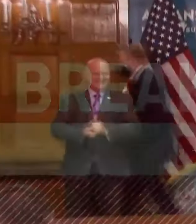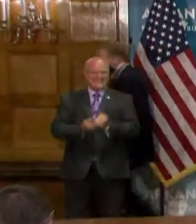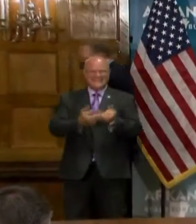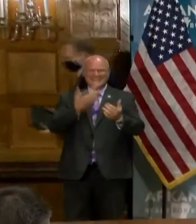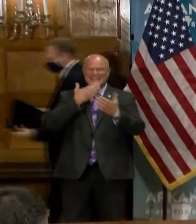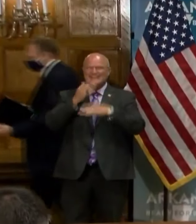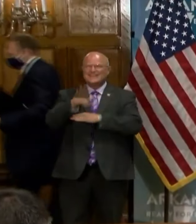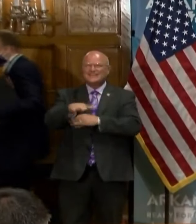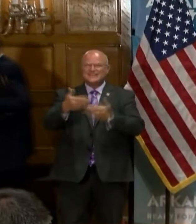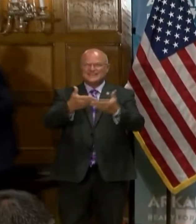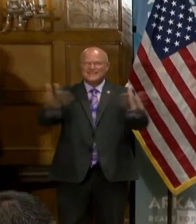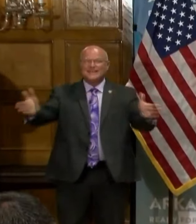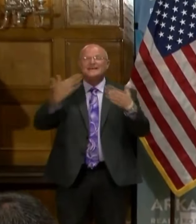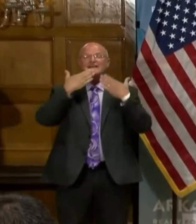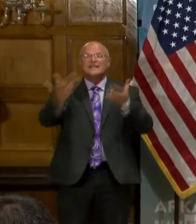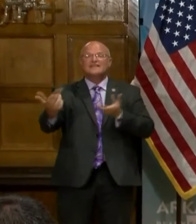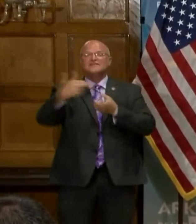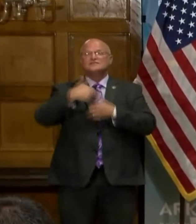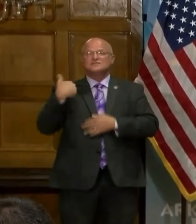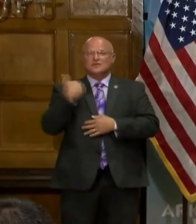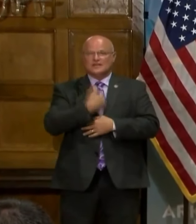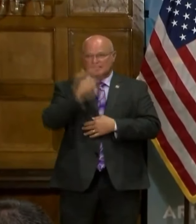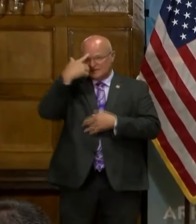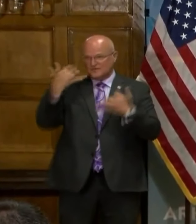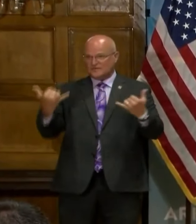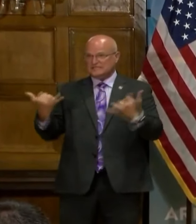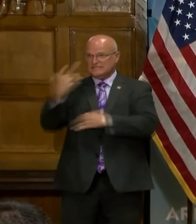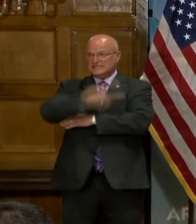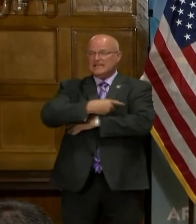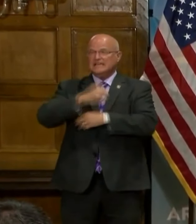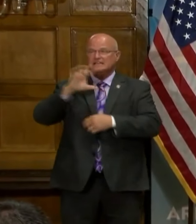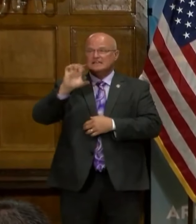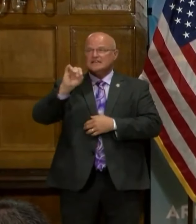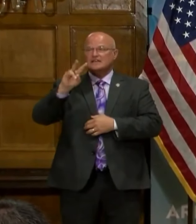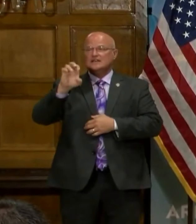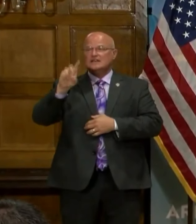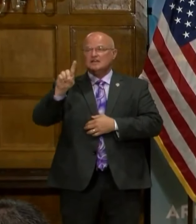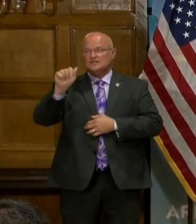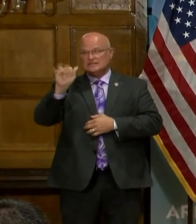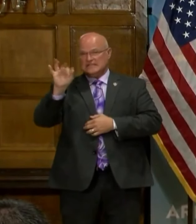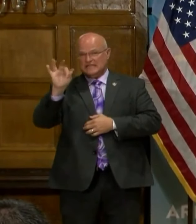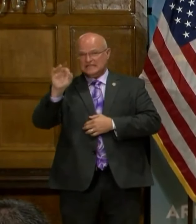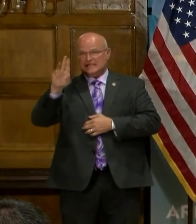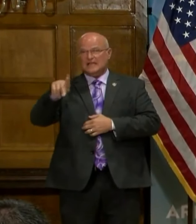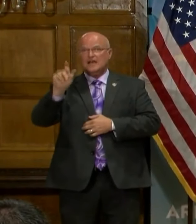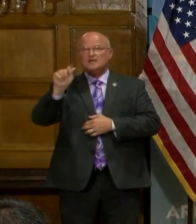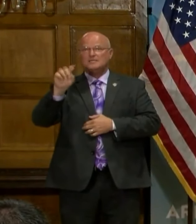Good afternoon to everyone. Thank you for joining us for today's COVID-19 update.